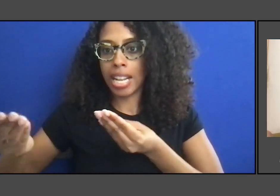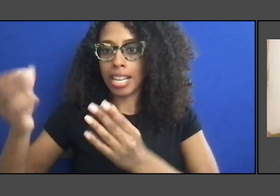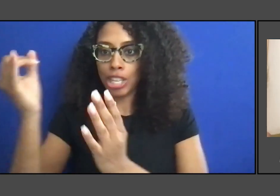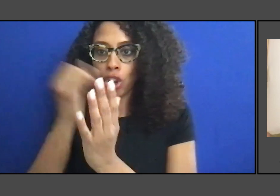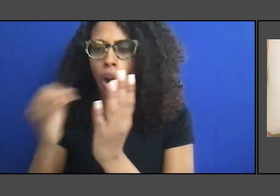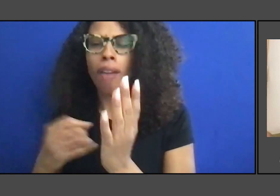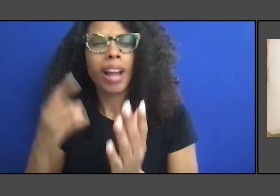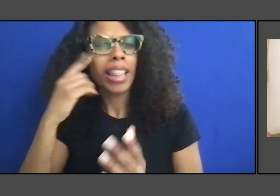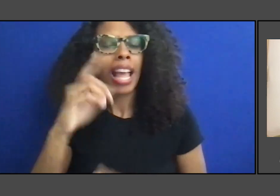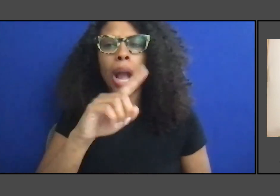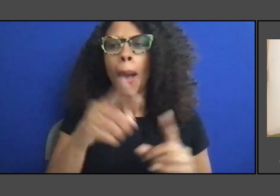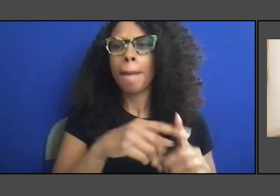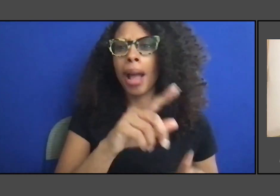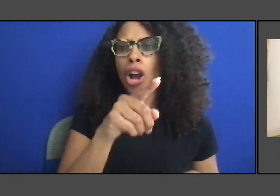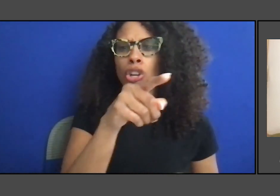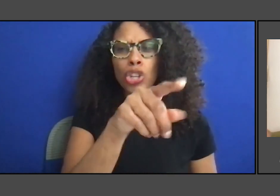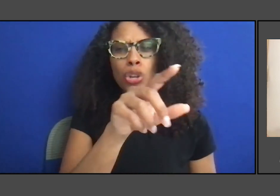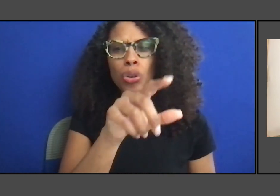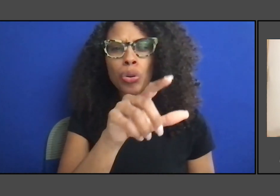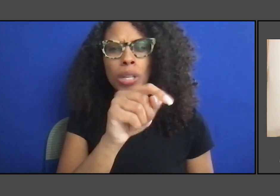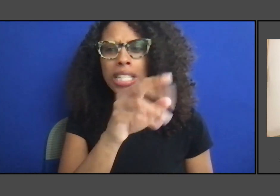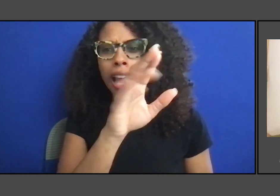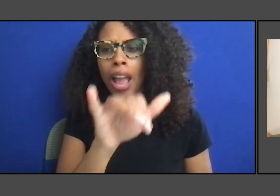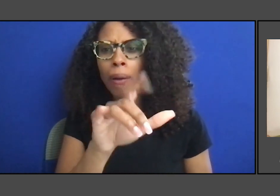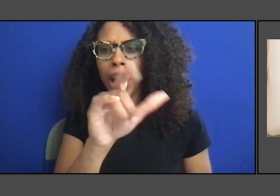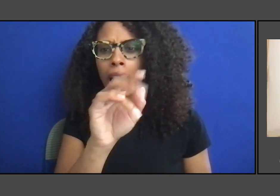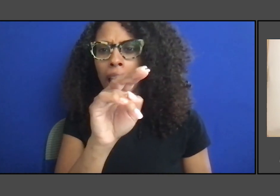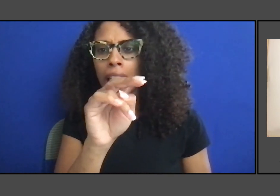Micheline do this incredible project together,